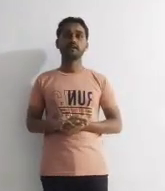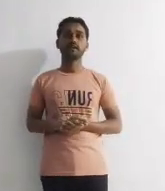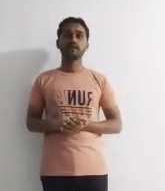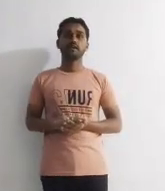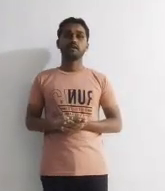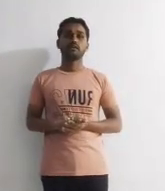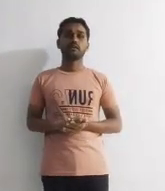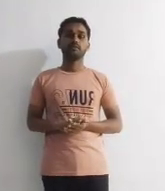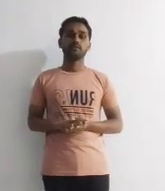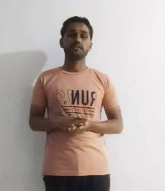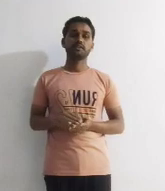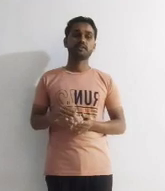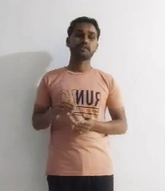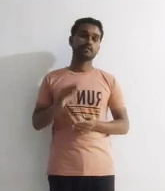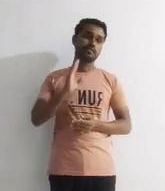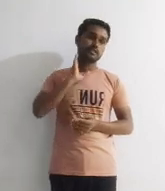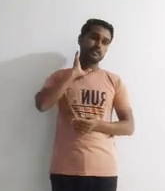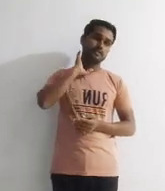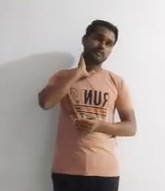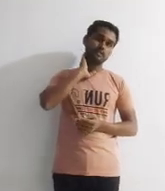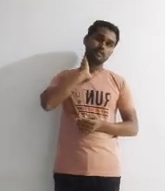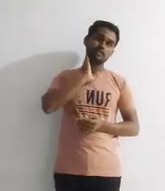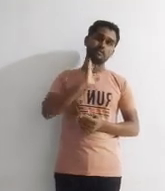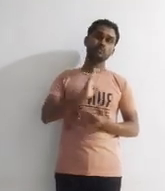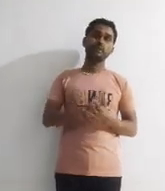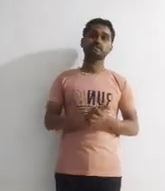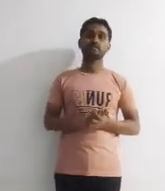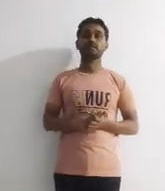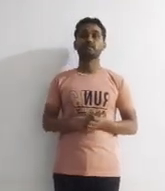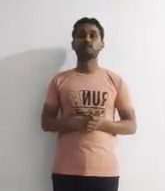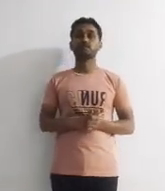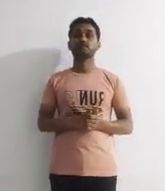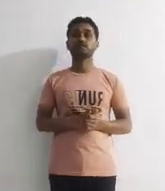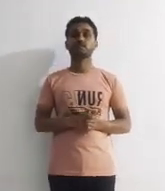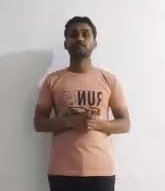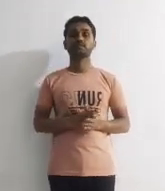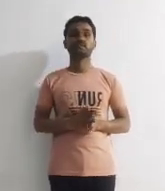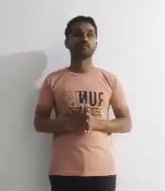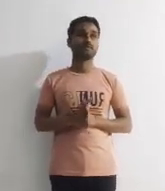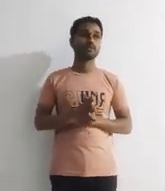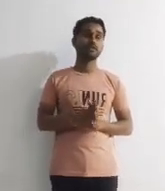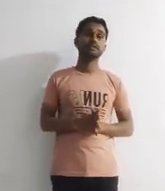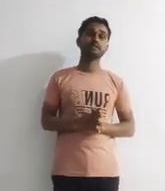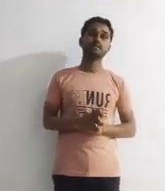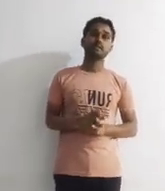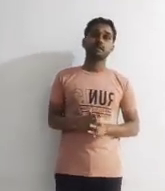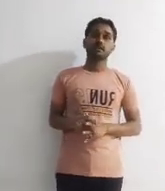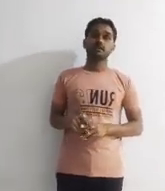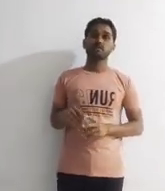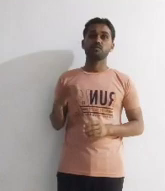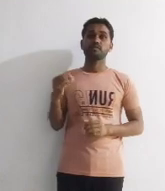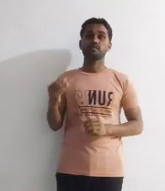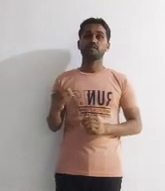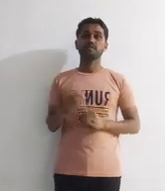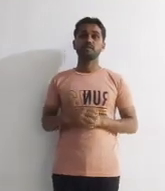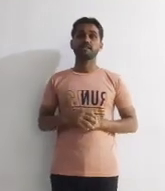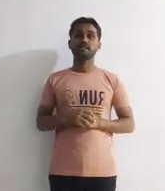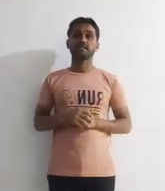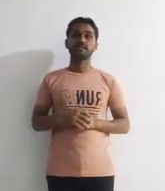By multitasking in two ways achieved. One is a process-based multitasking,